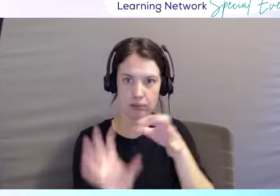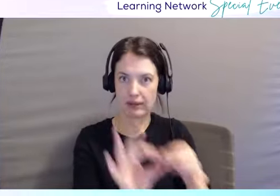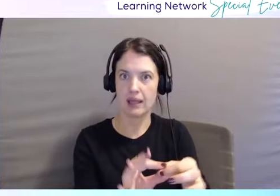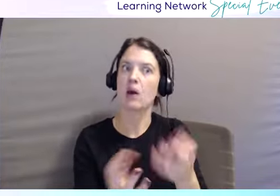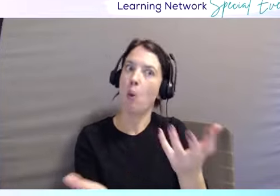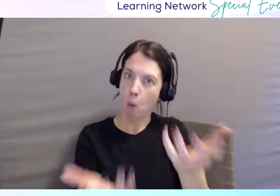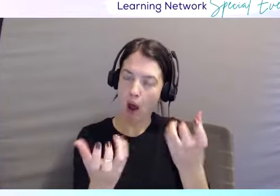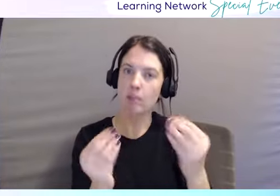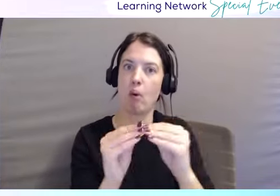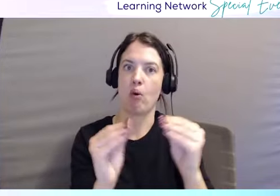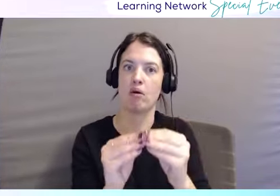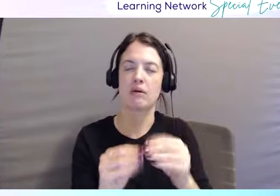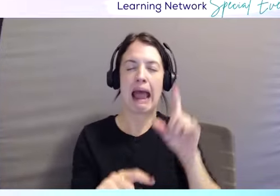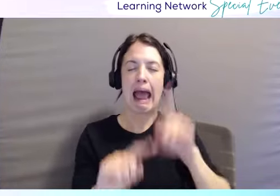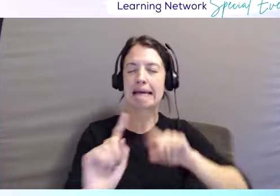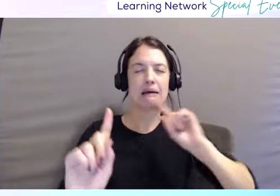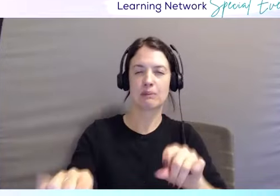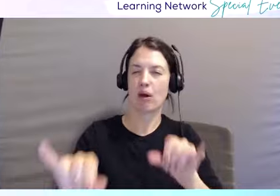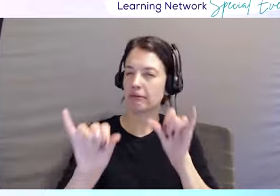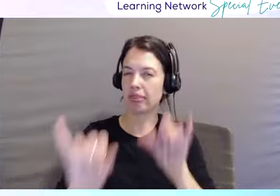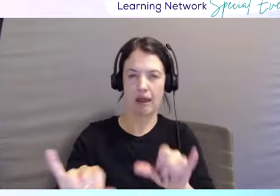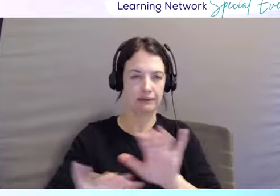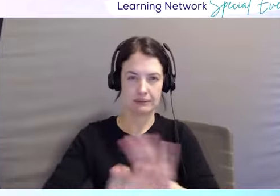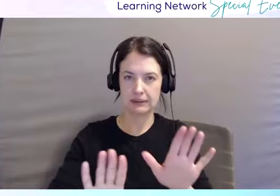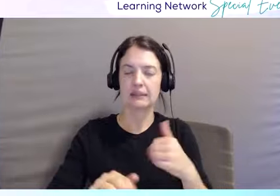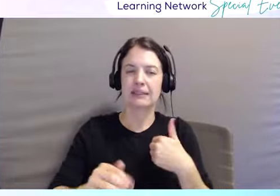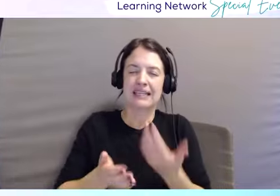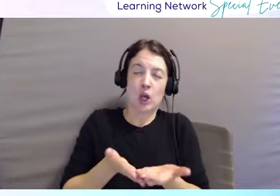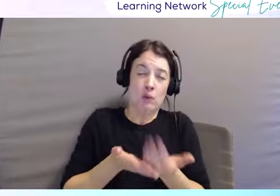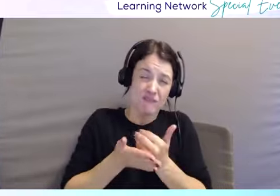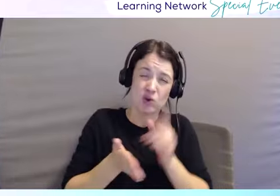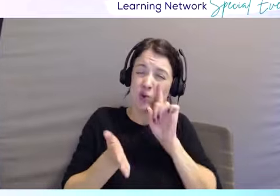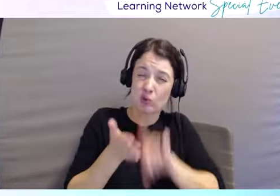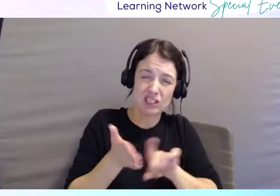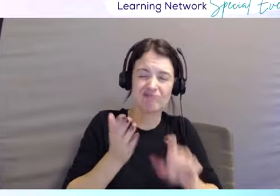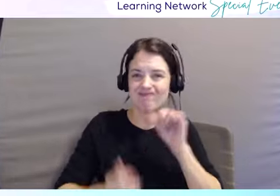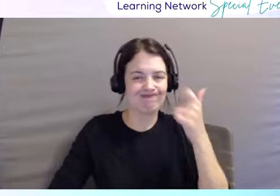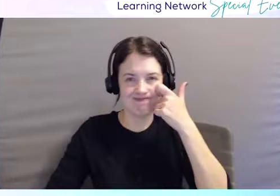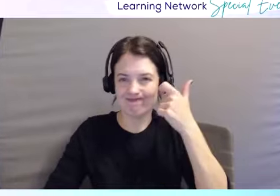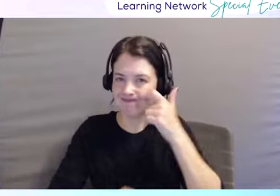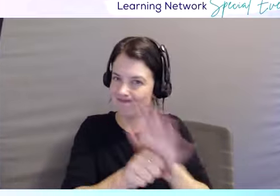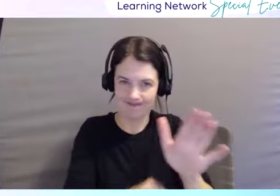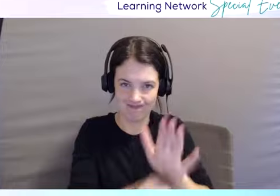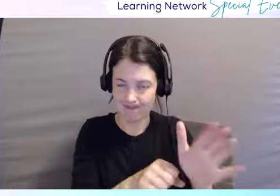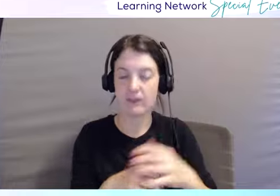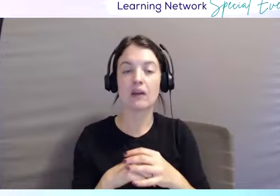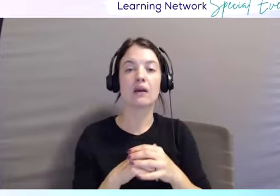that specifically because I don't think we've reviewed the evidence on that recently. But with a